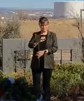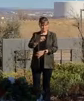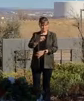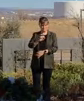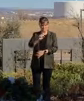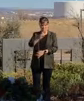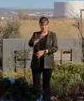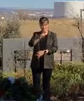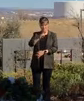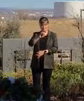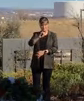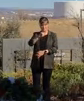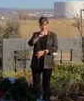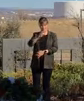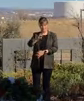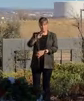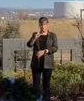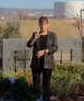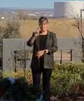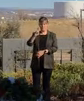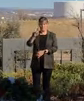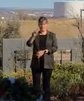Master Sergeant William Burroughs,